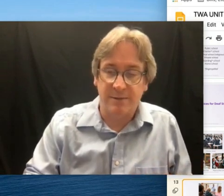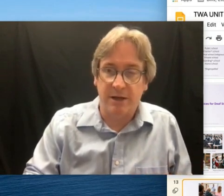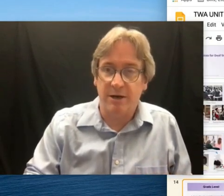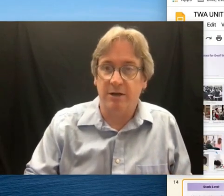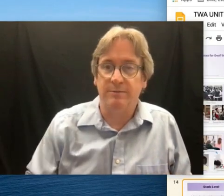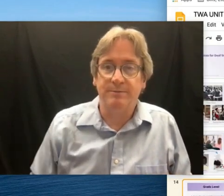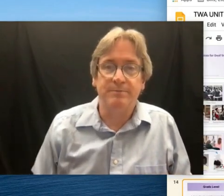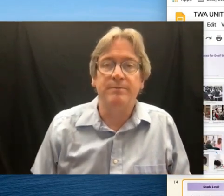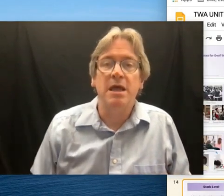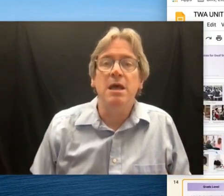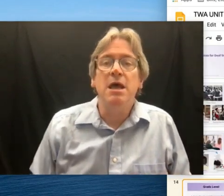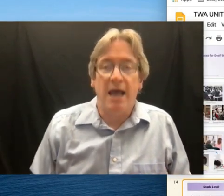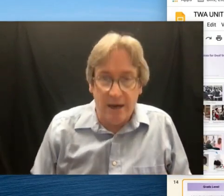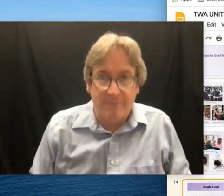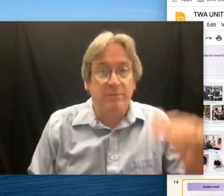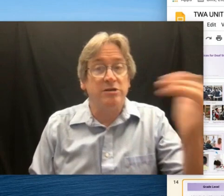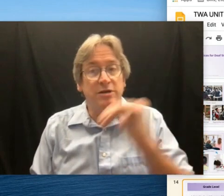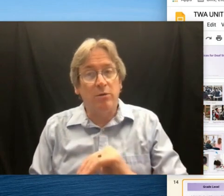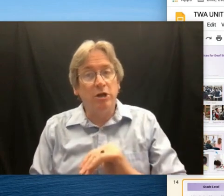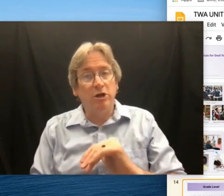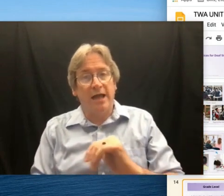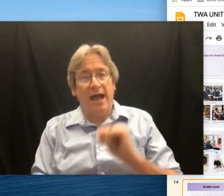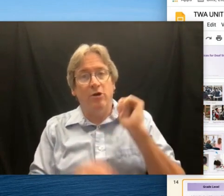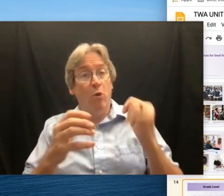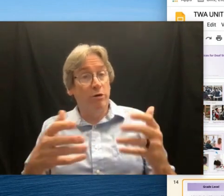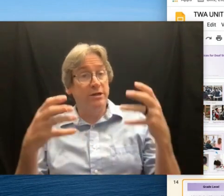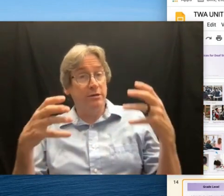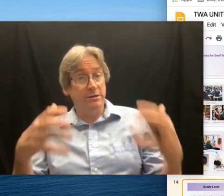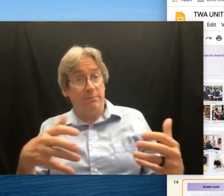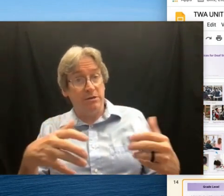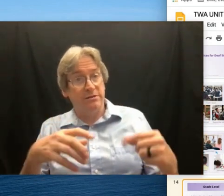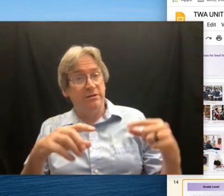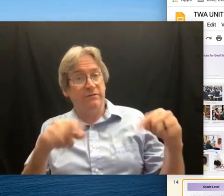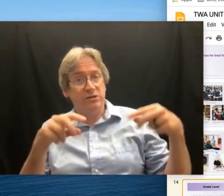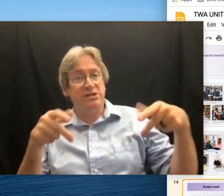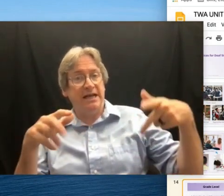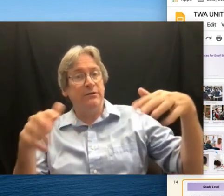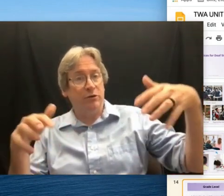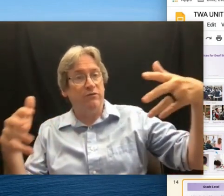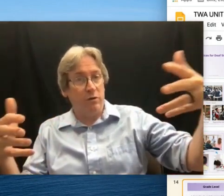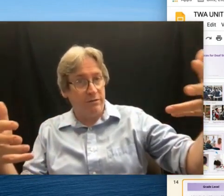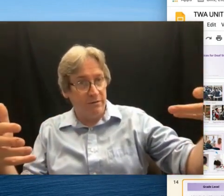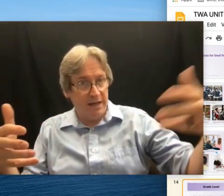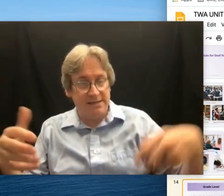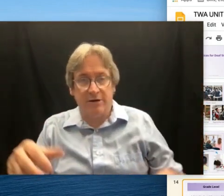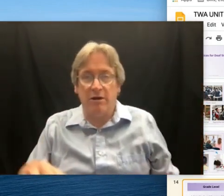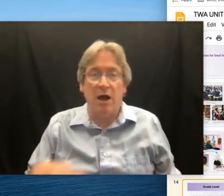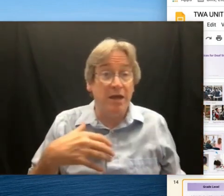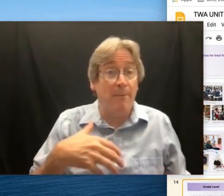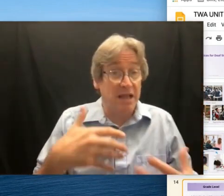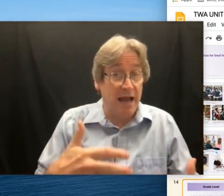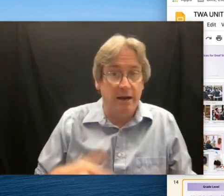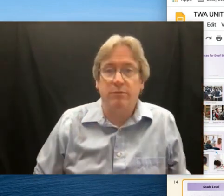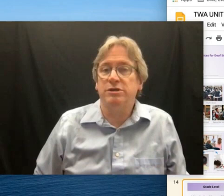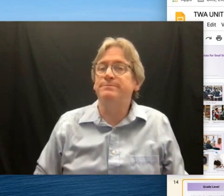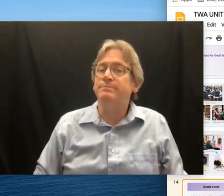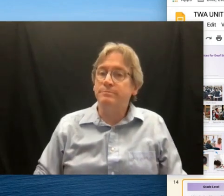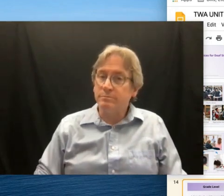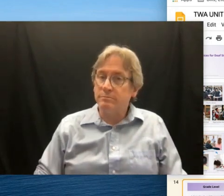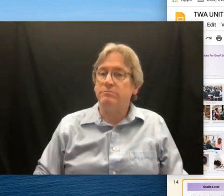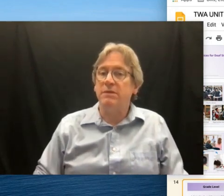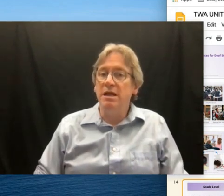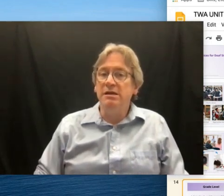life as they become an adult. Anyway, so now we're going to look at ordinal numbers, the first, second, third, fourth, etc., how we apply